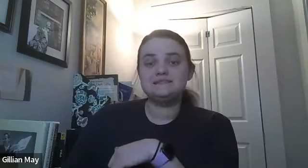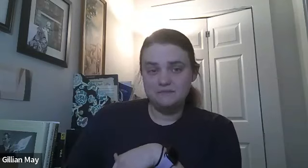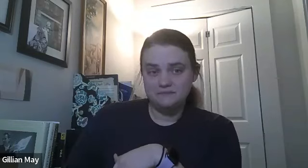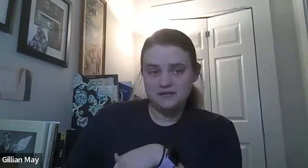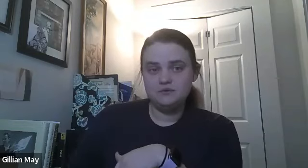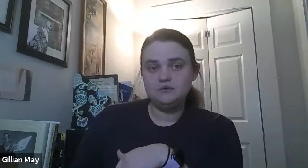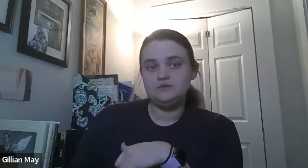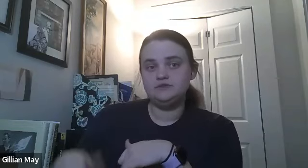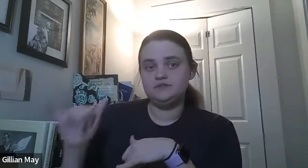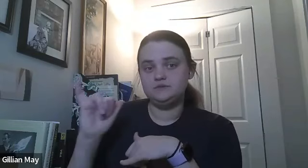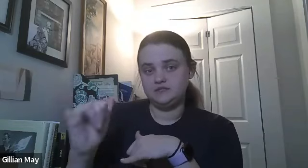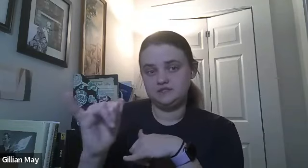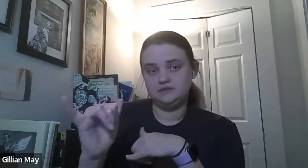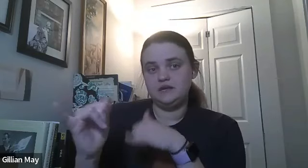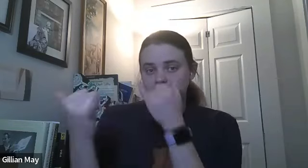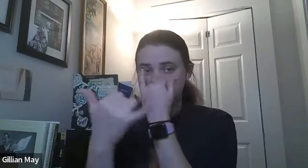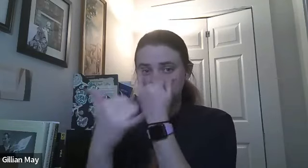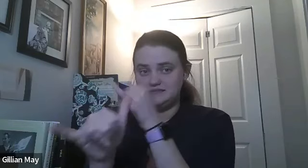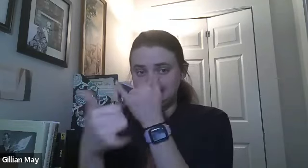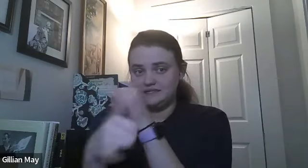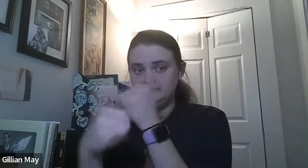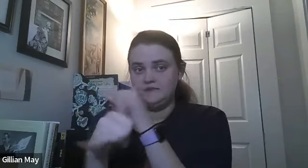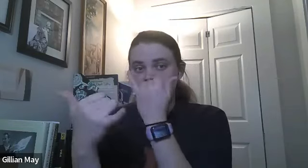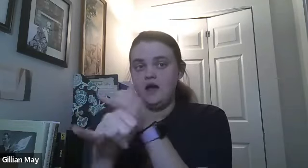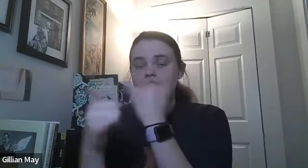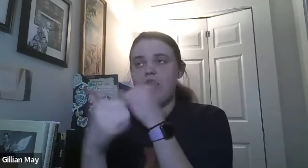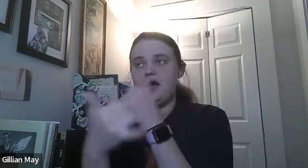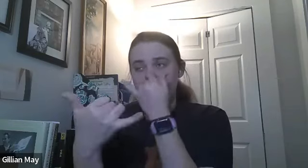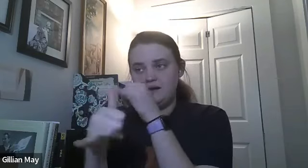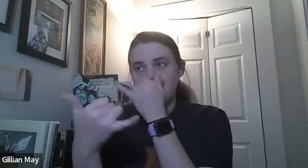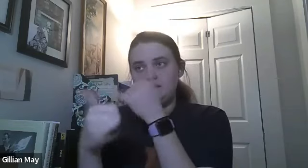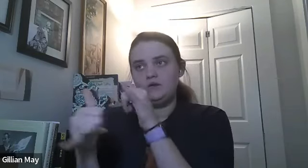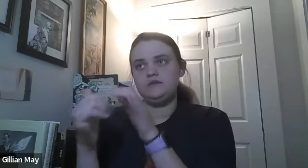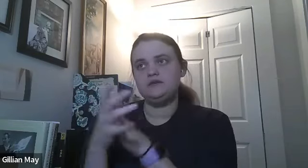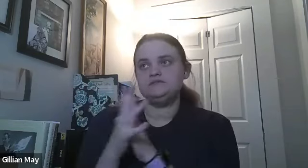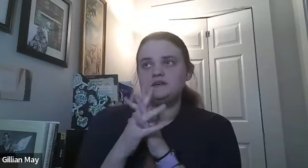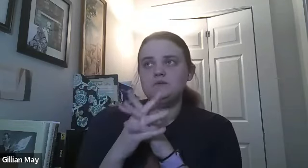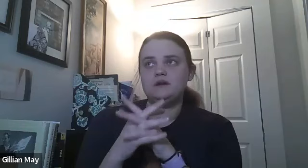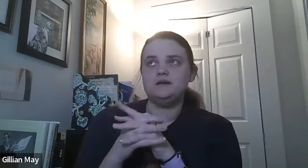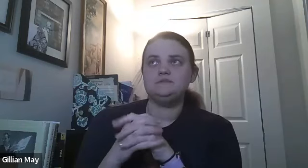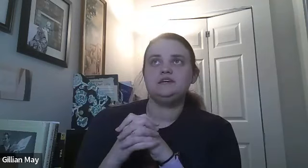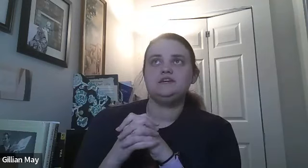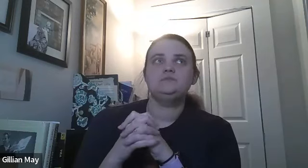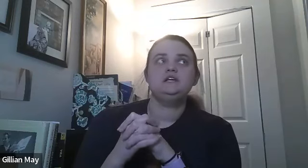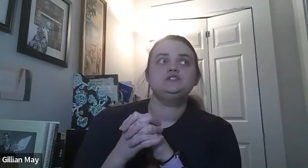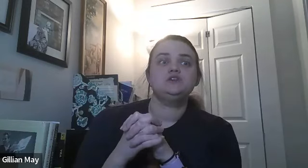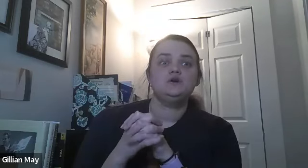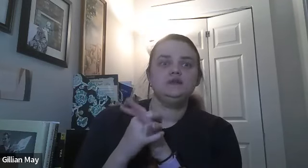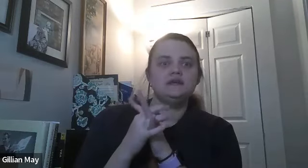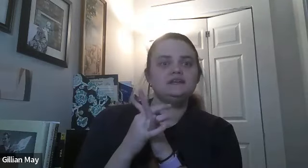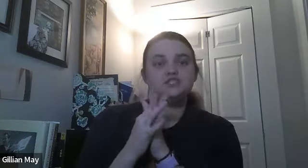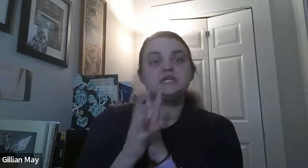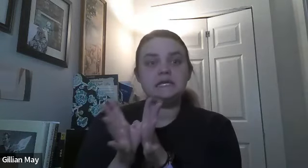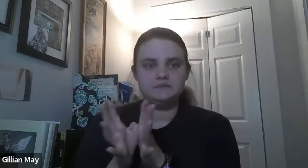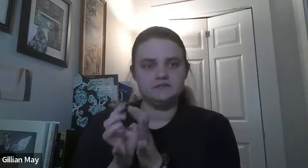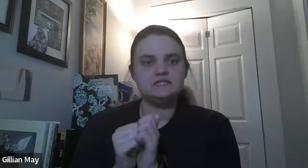Some people will do it with the two hands. Silly. I only use that when I'm saying you're being so, like, extremely